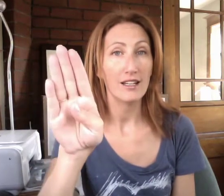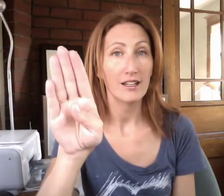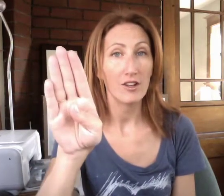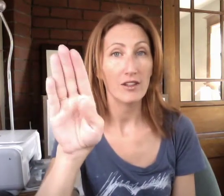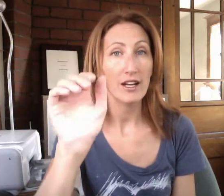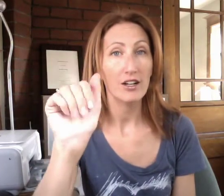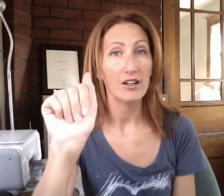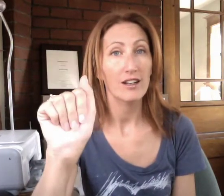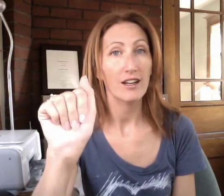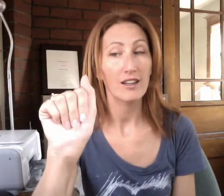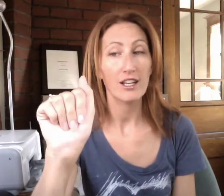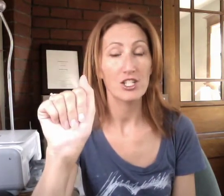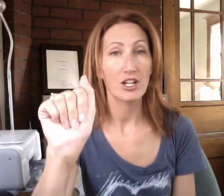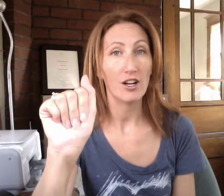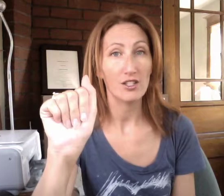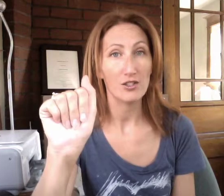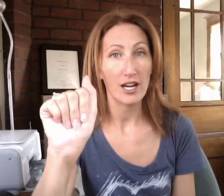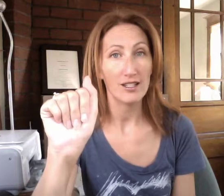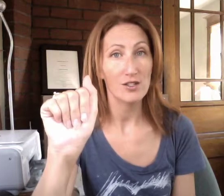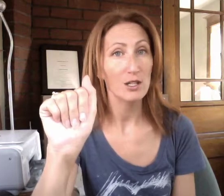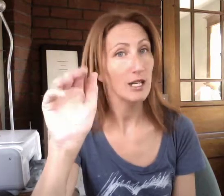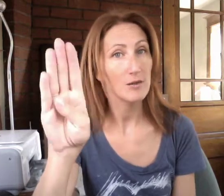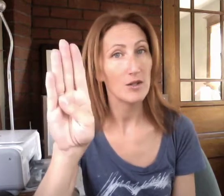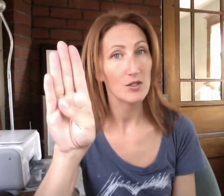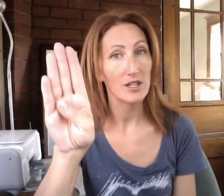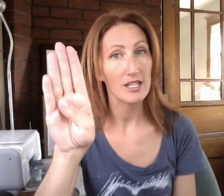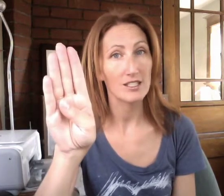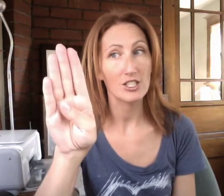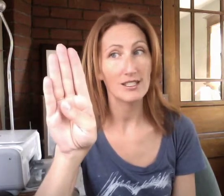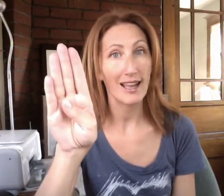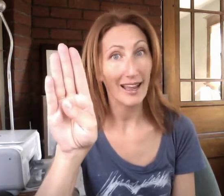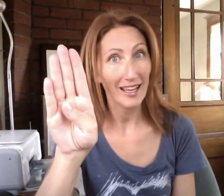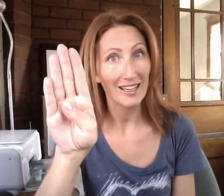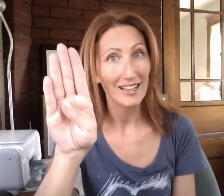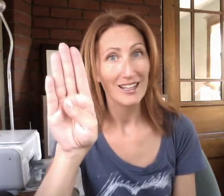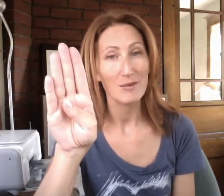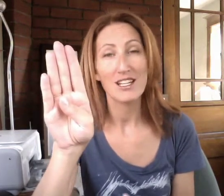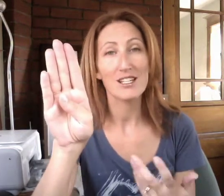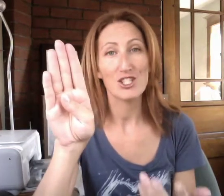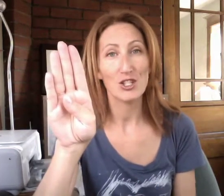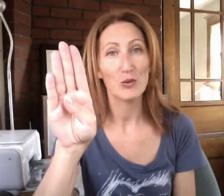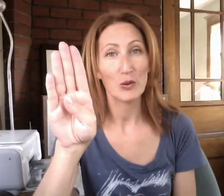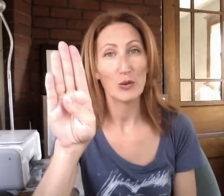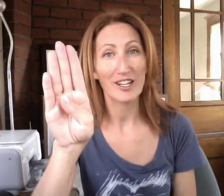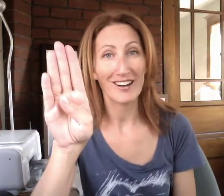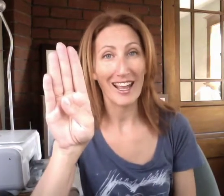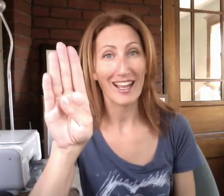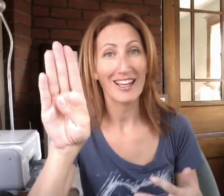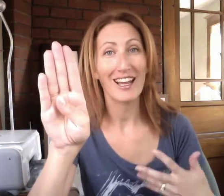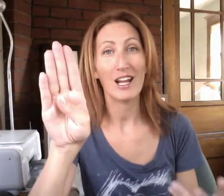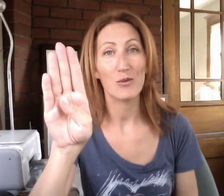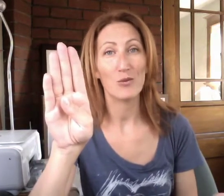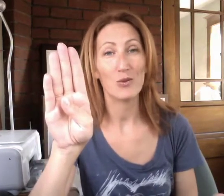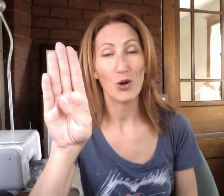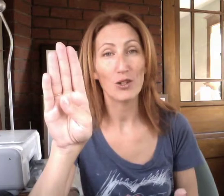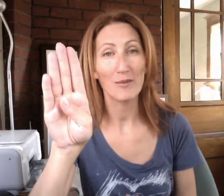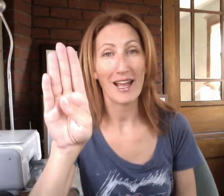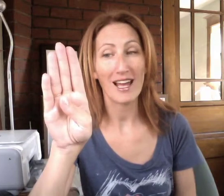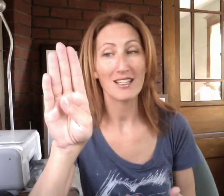another letter unless she got it straight. So sometimes I would do this and she'd say A because she knew we were working on A, and I would hold up my hand